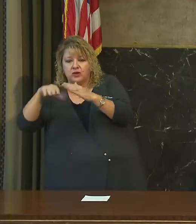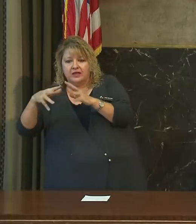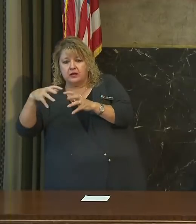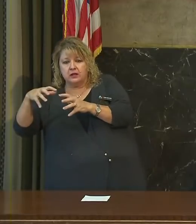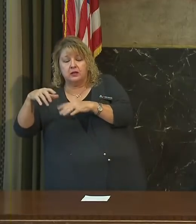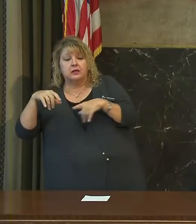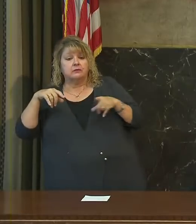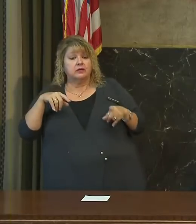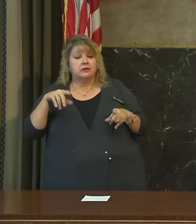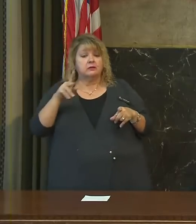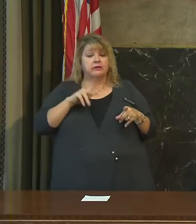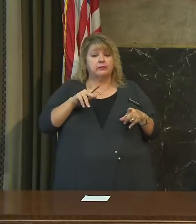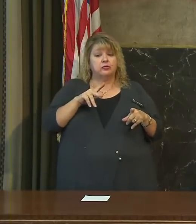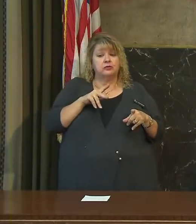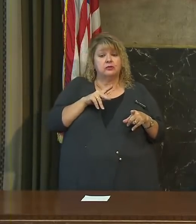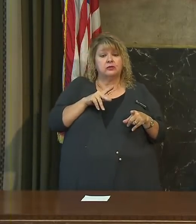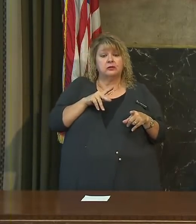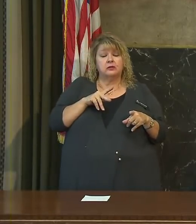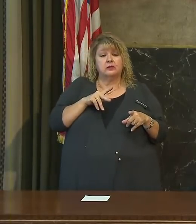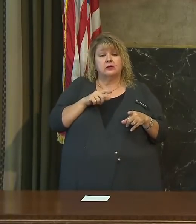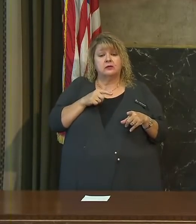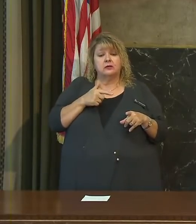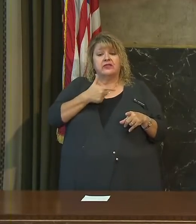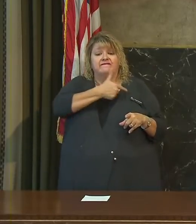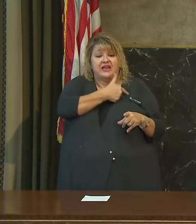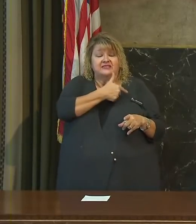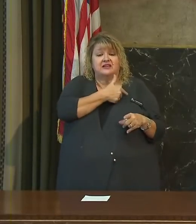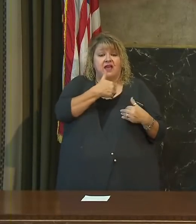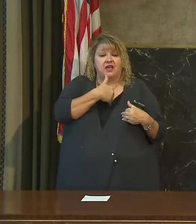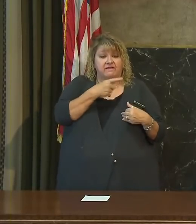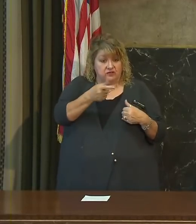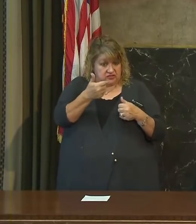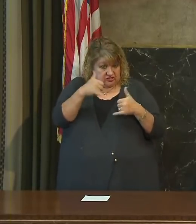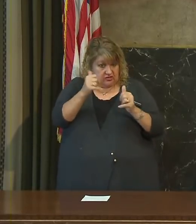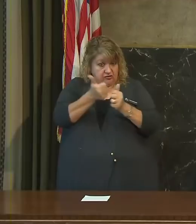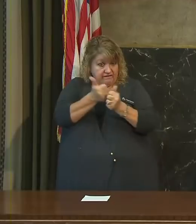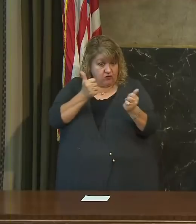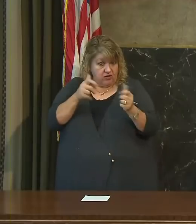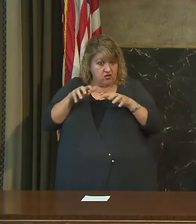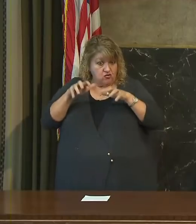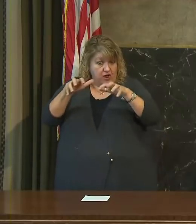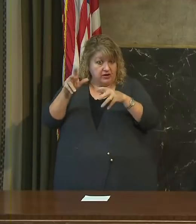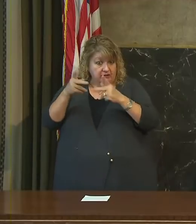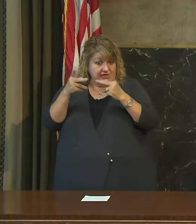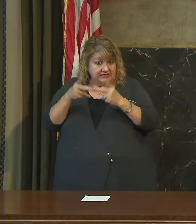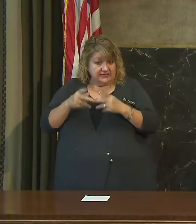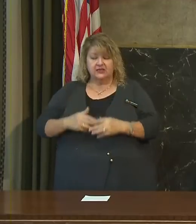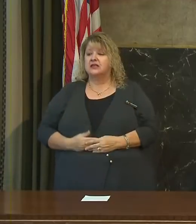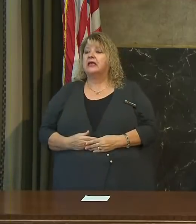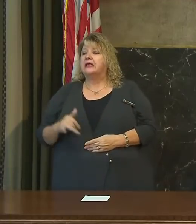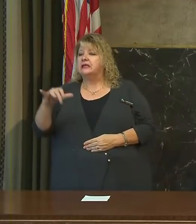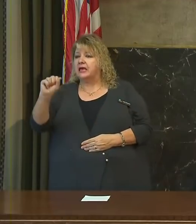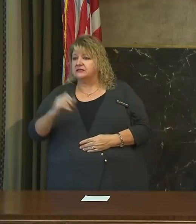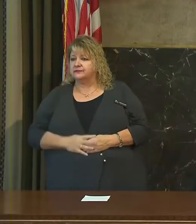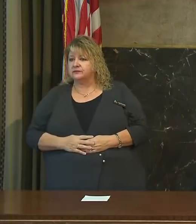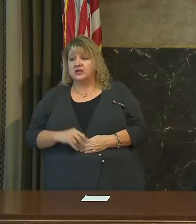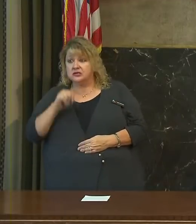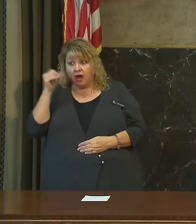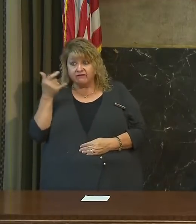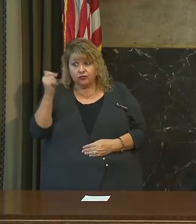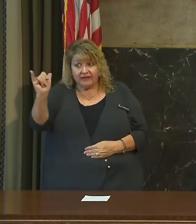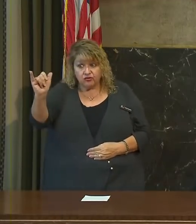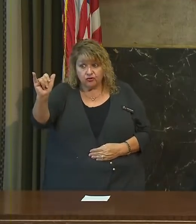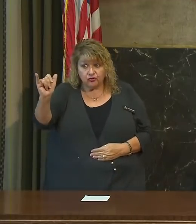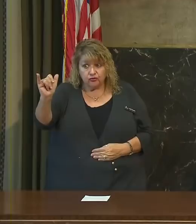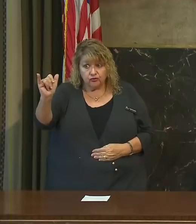you suggest that people avoid crowded spaces? Yeah, I would. And again, not forever.